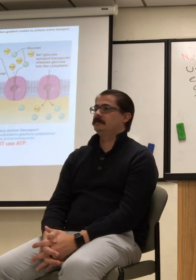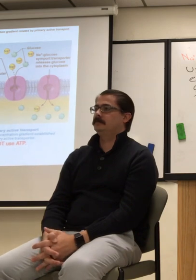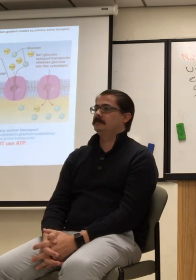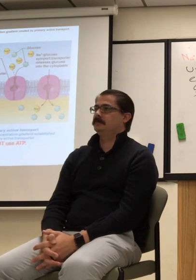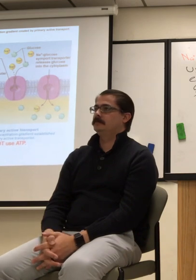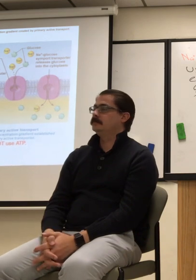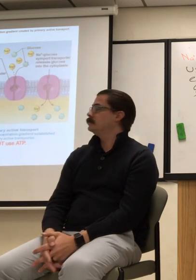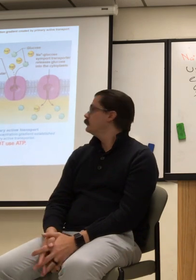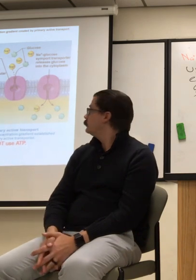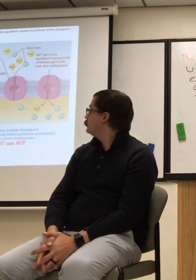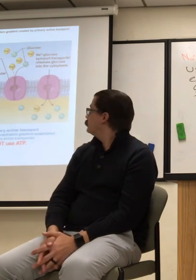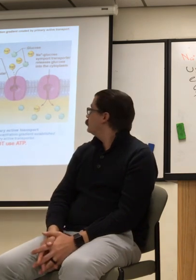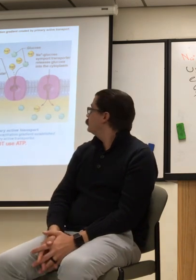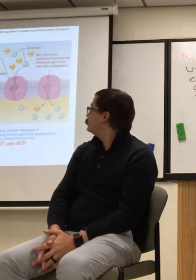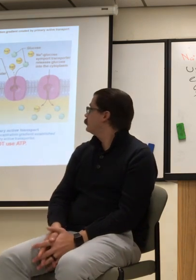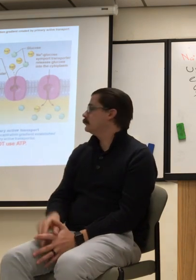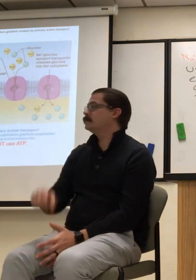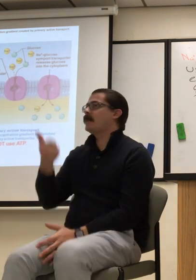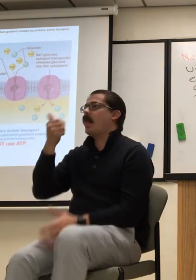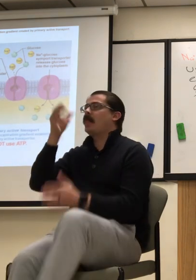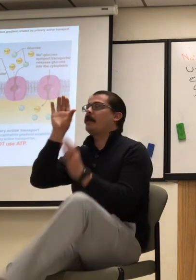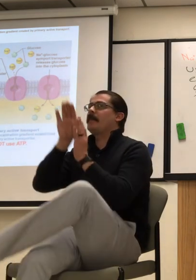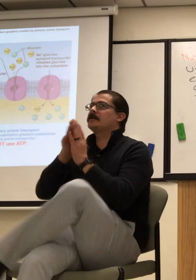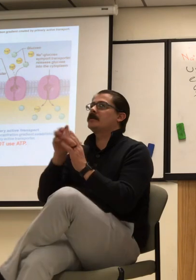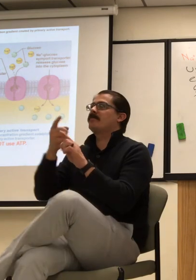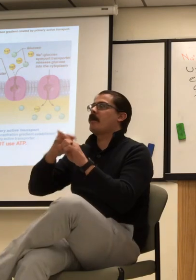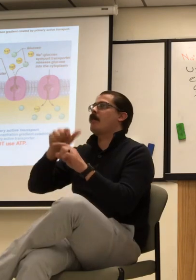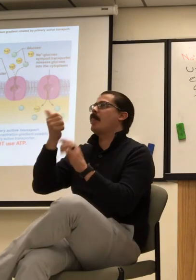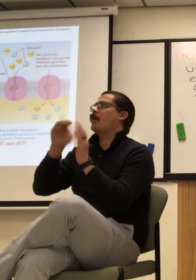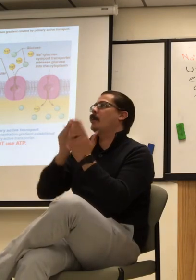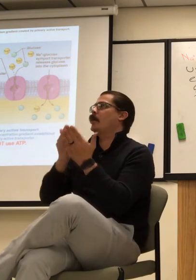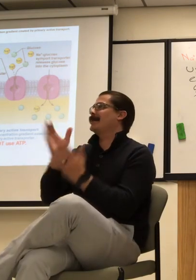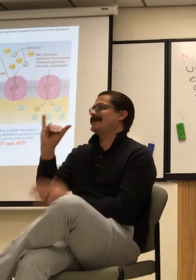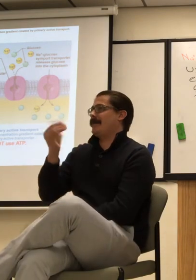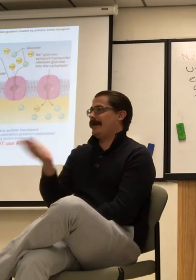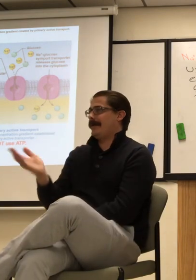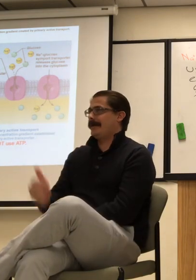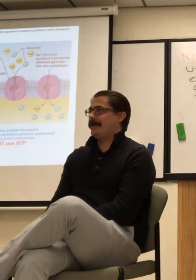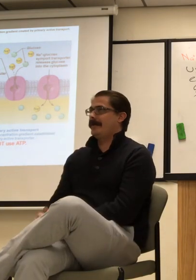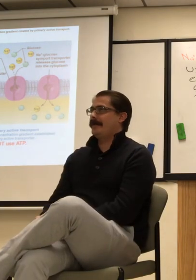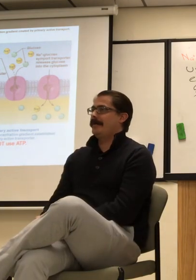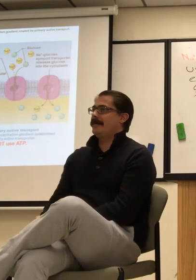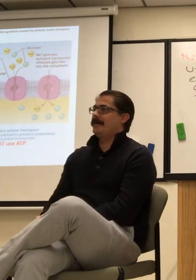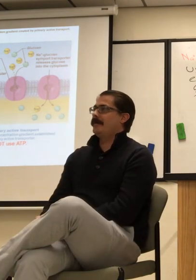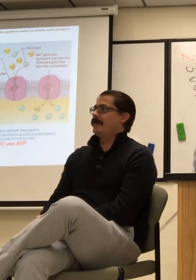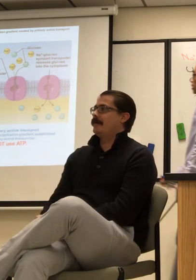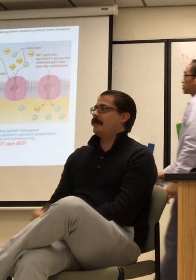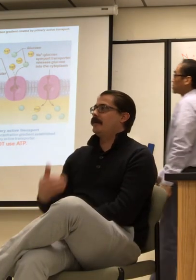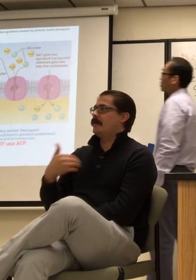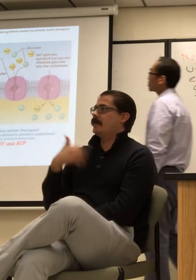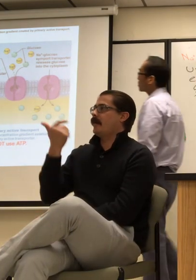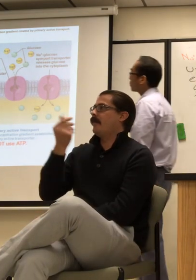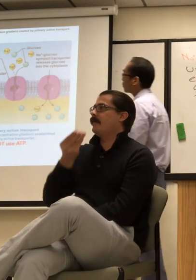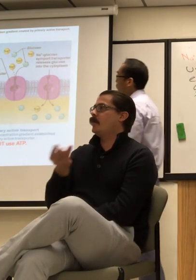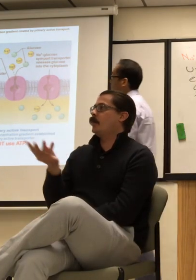Here's a picture from the Marriott textbook, same thing. I have a lot of things drawn here. They have just a couple of